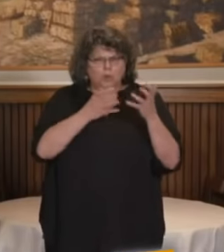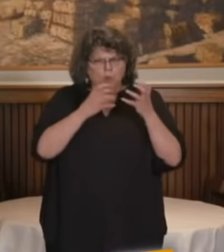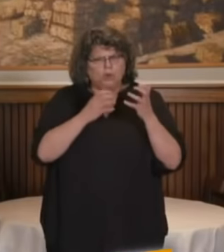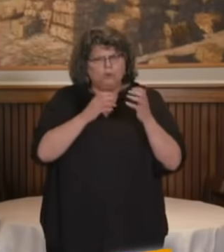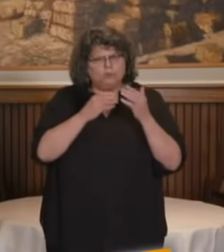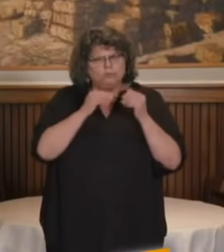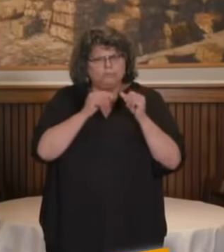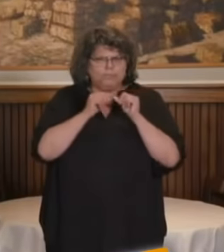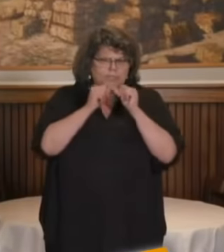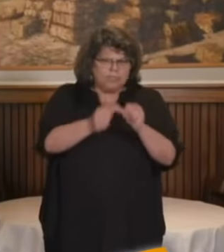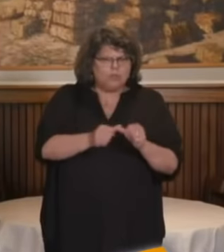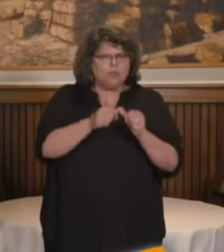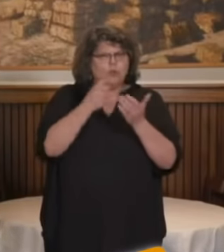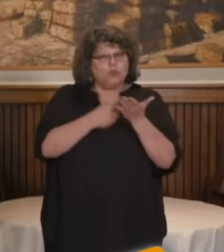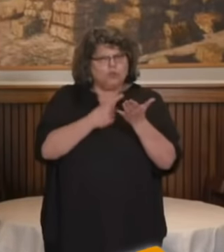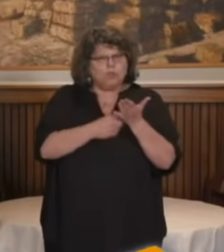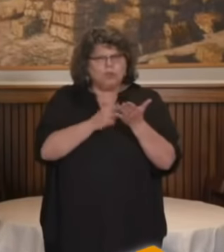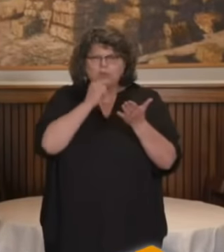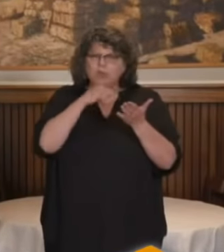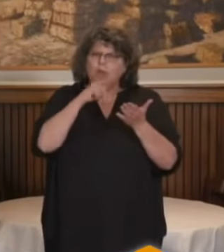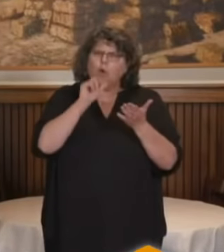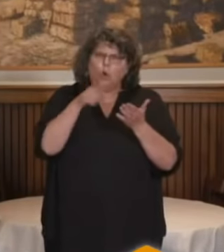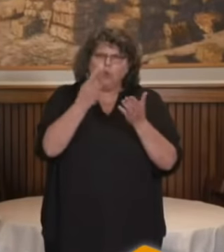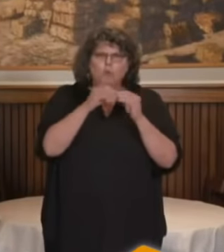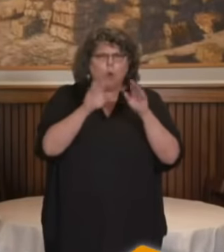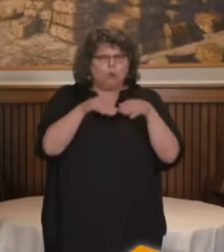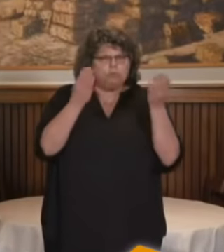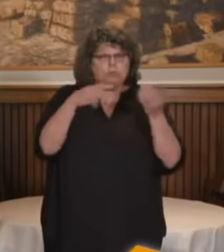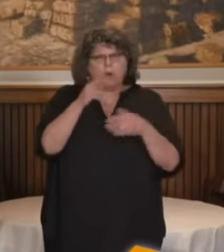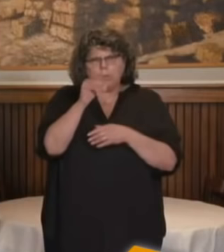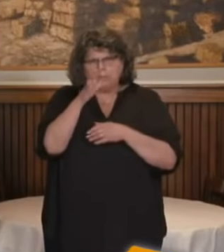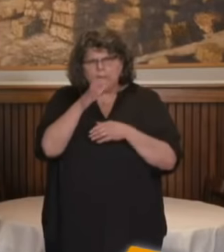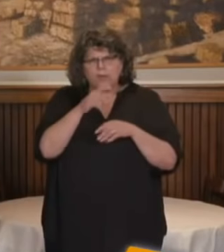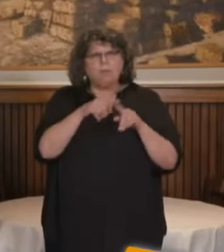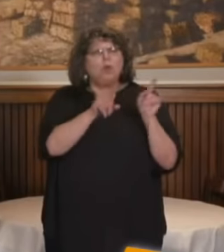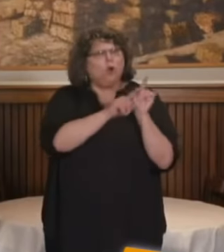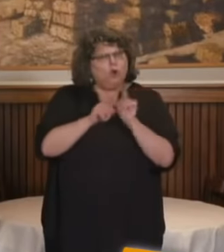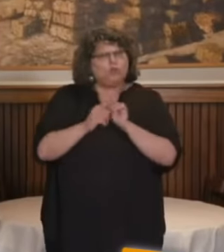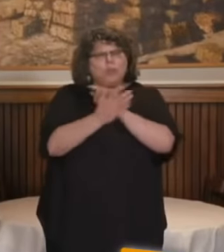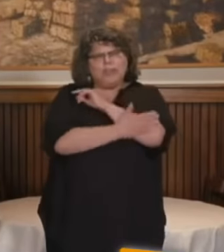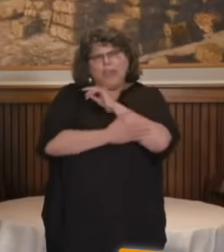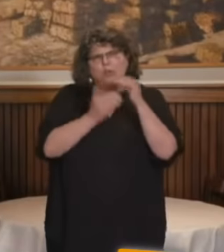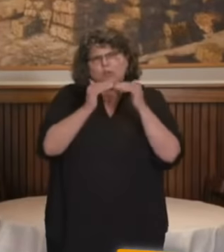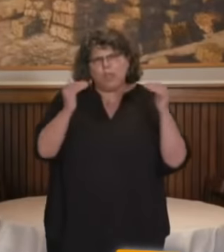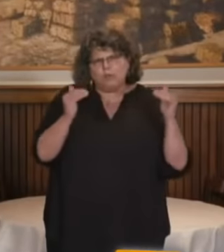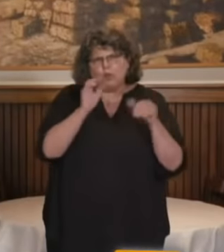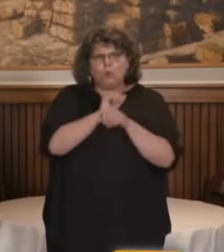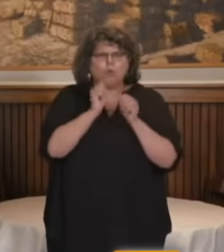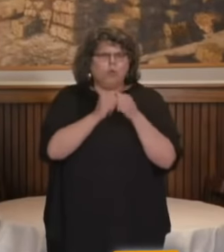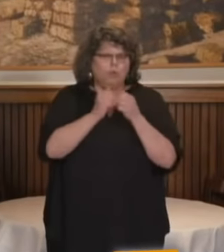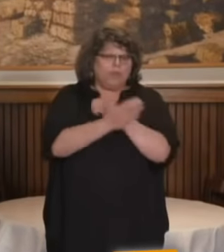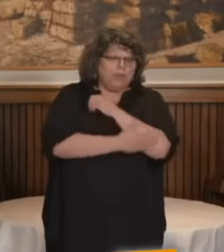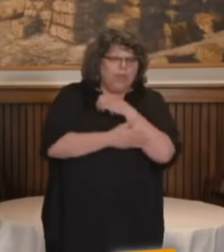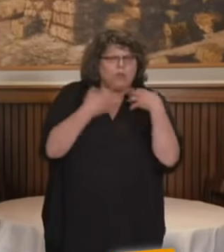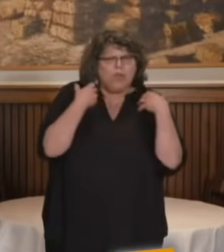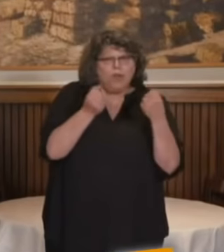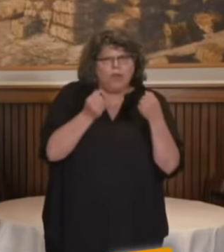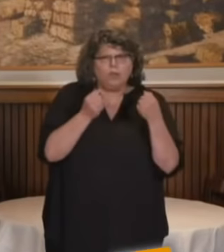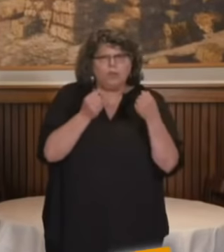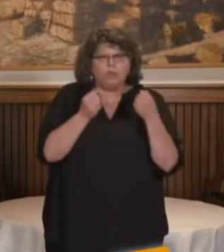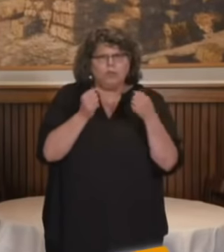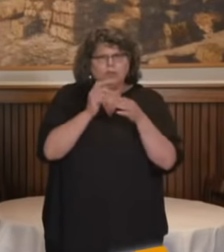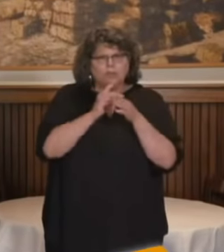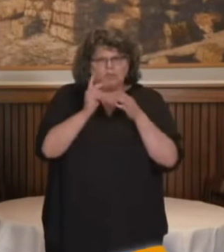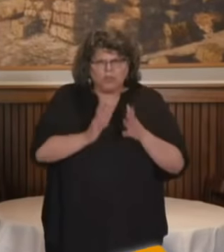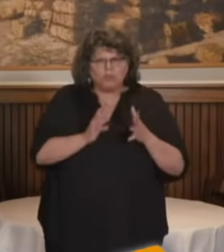conversations now, not just more publicly, but advance them at a county level working with county health officials to put out